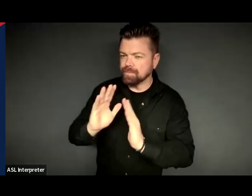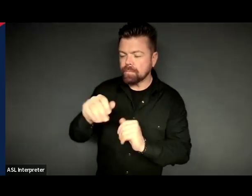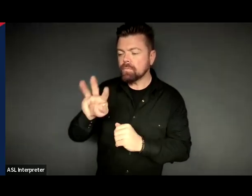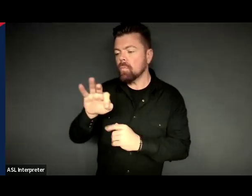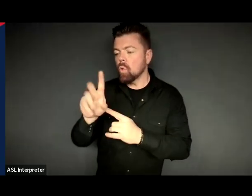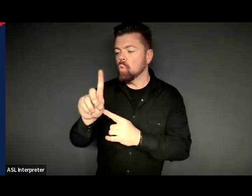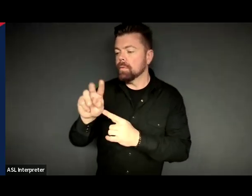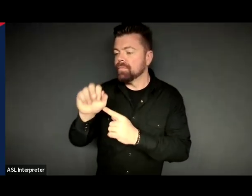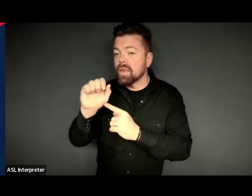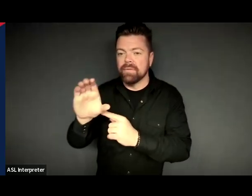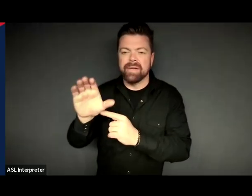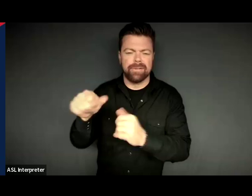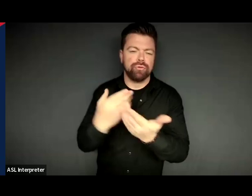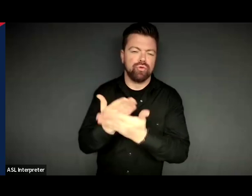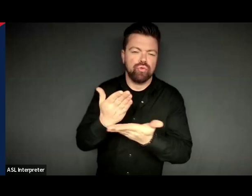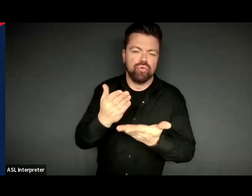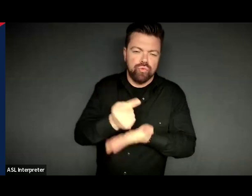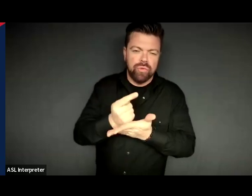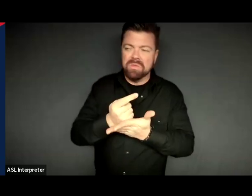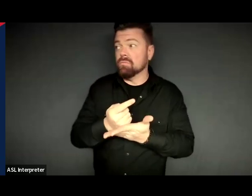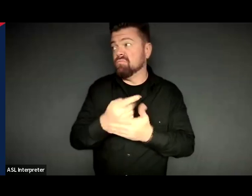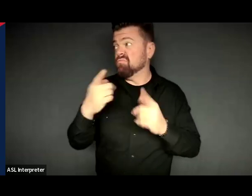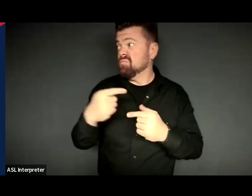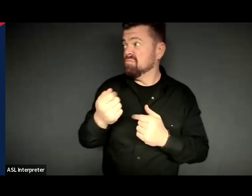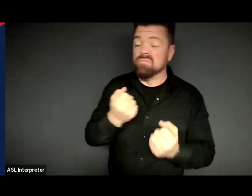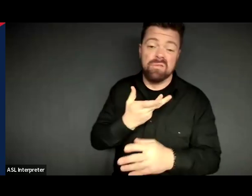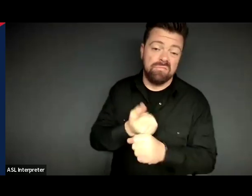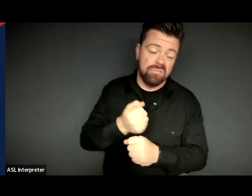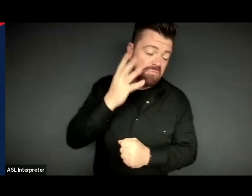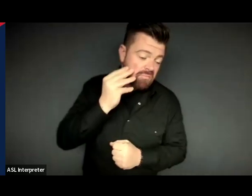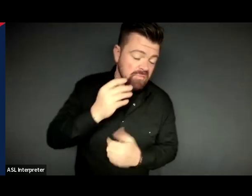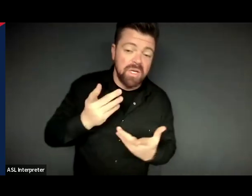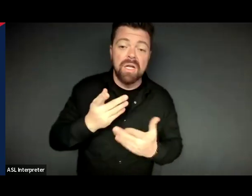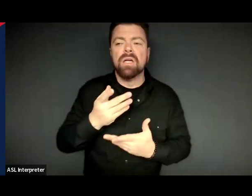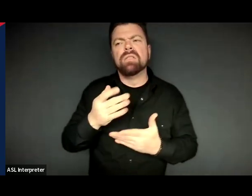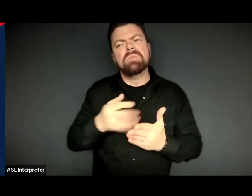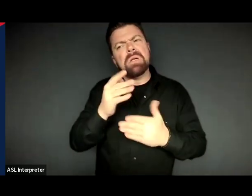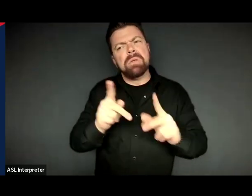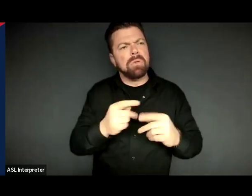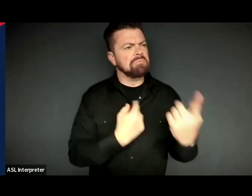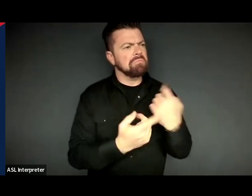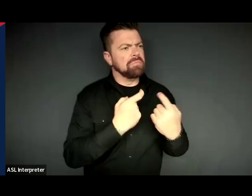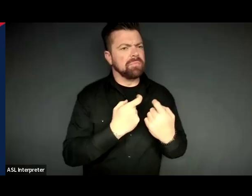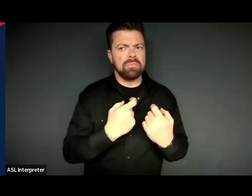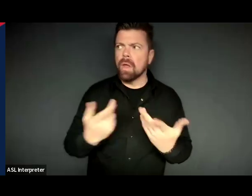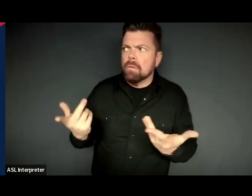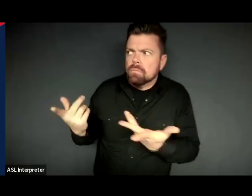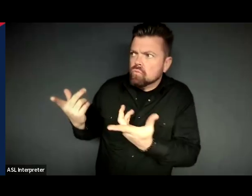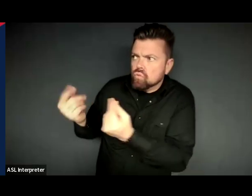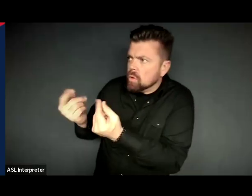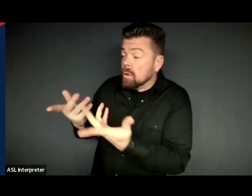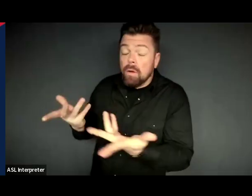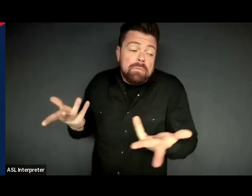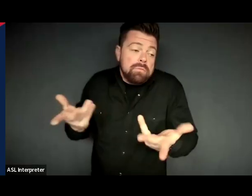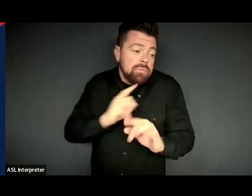newer treatment, but it's been around for years. And sometimes people will ask me about, is there anything more they can do? And I'll say,